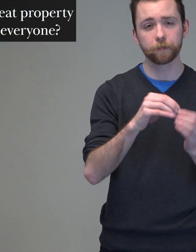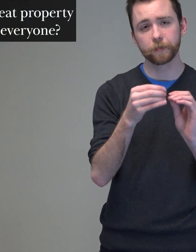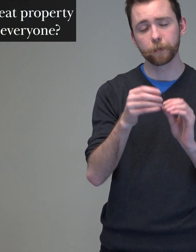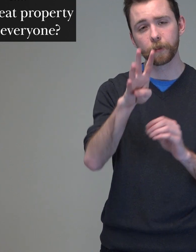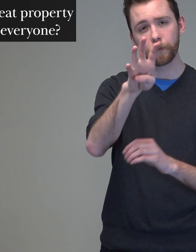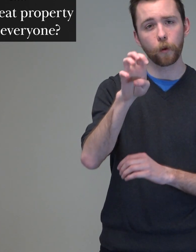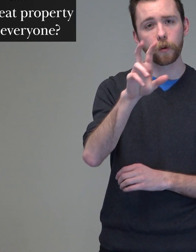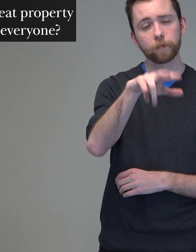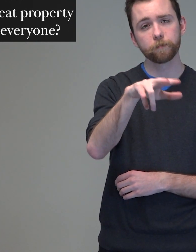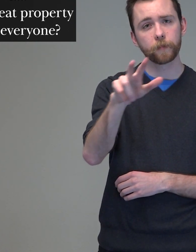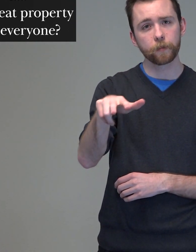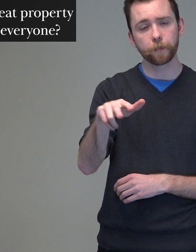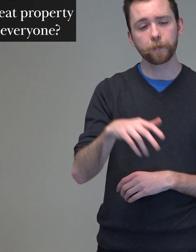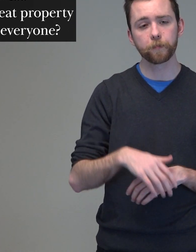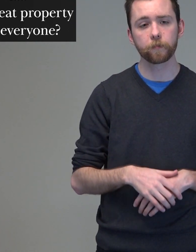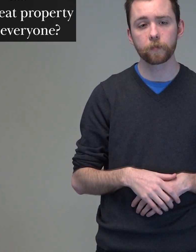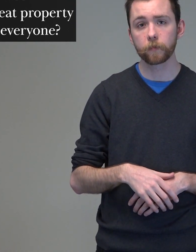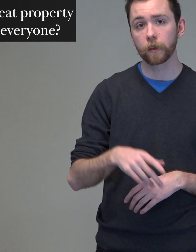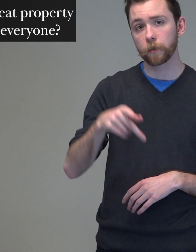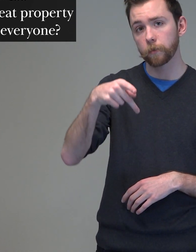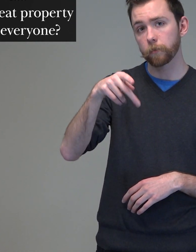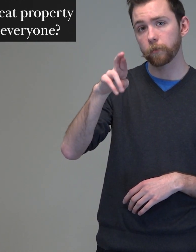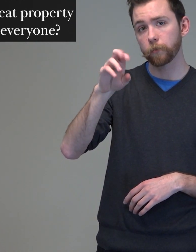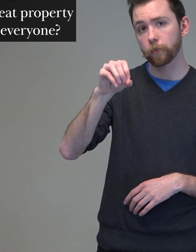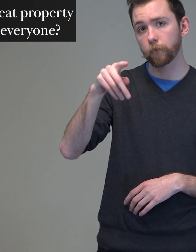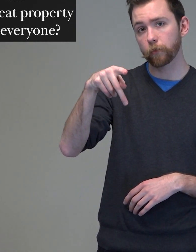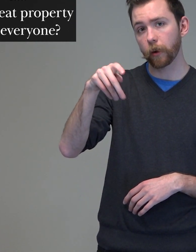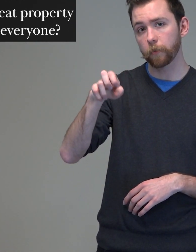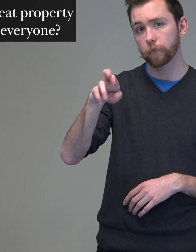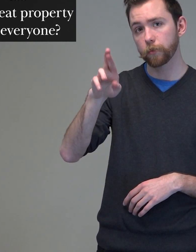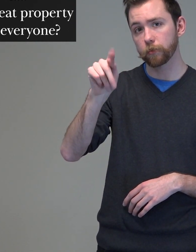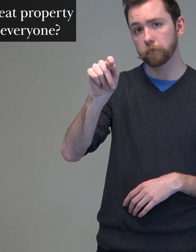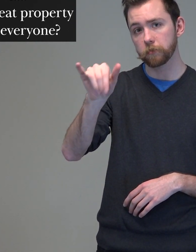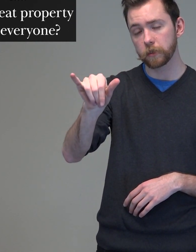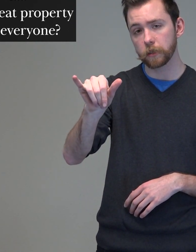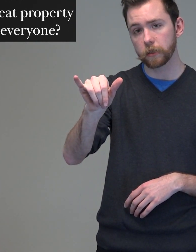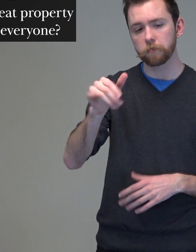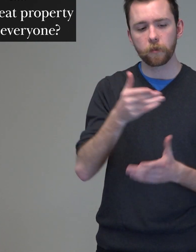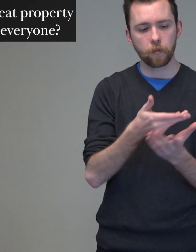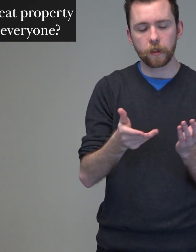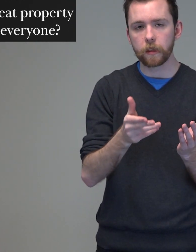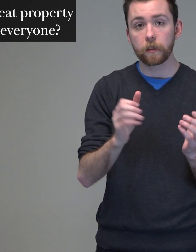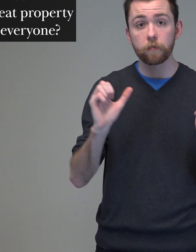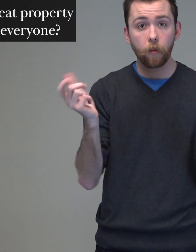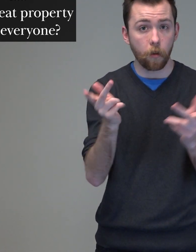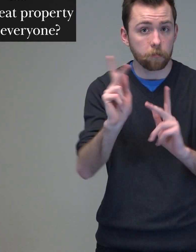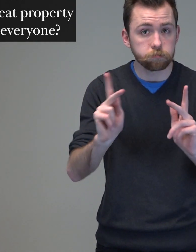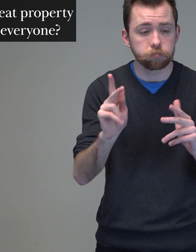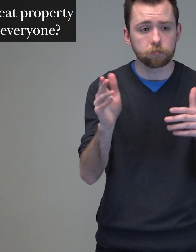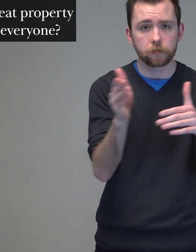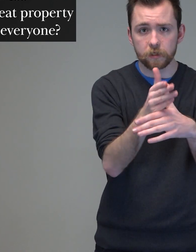Question 432. May a Christian speculate in the stock market or in internet stocks?